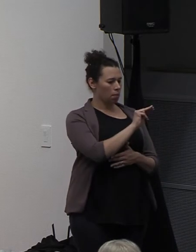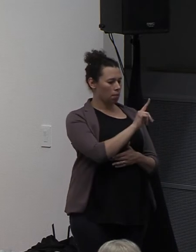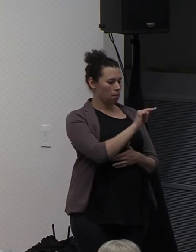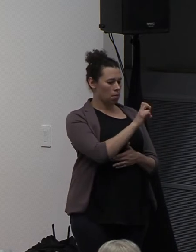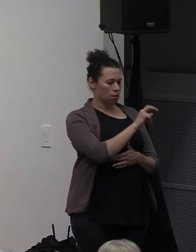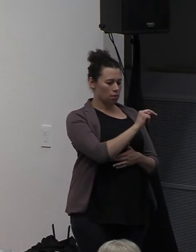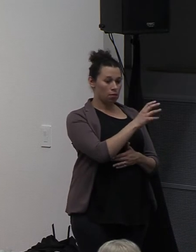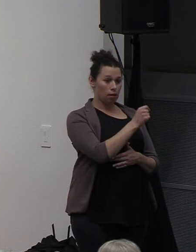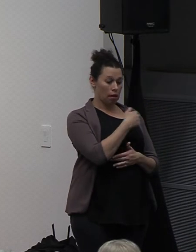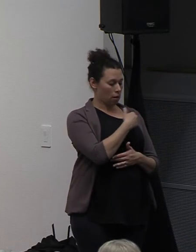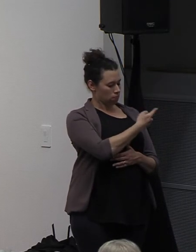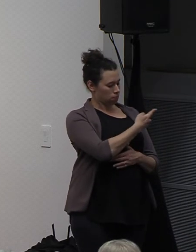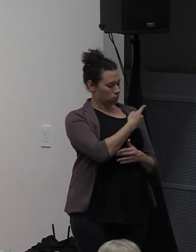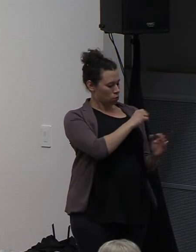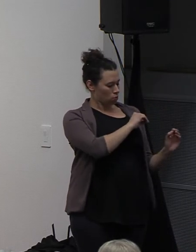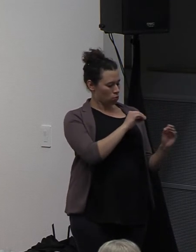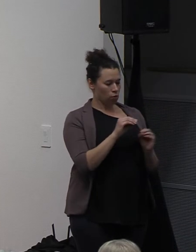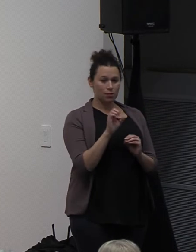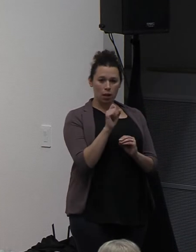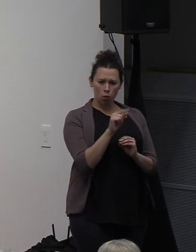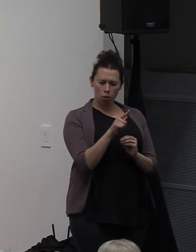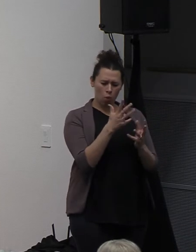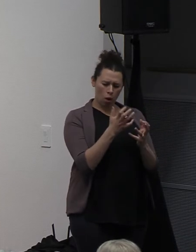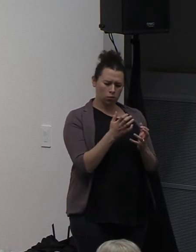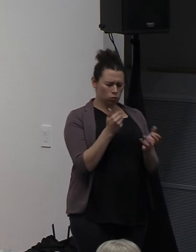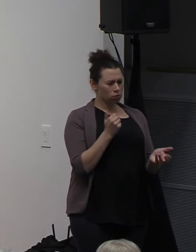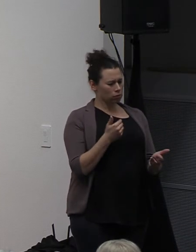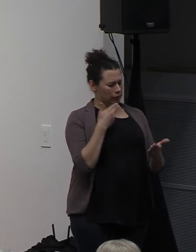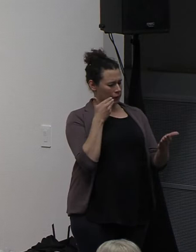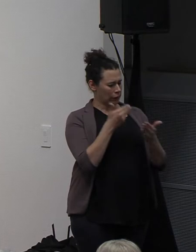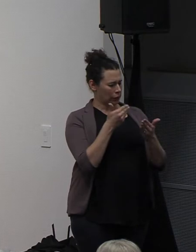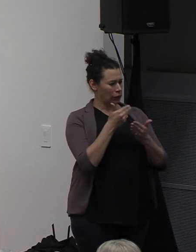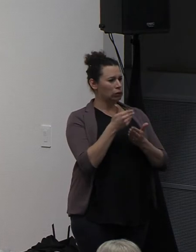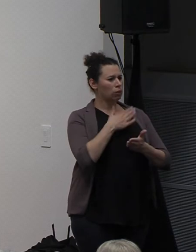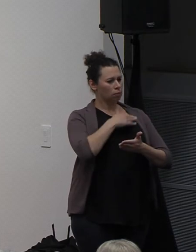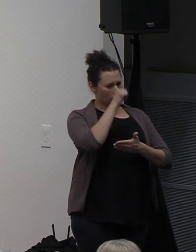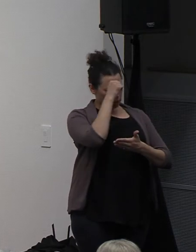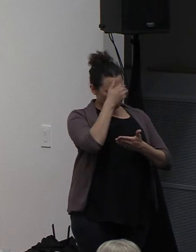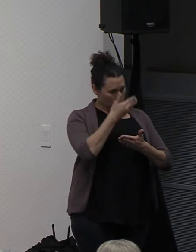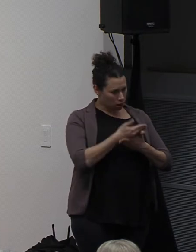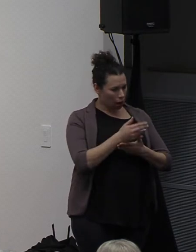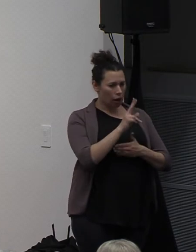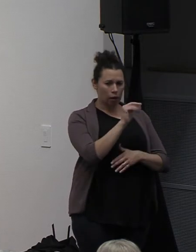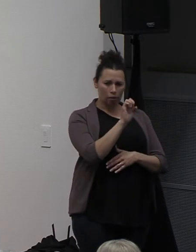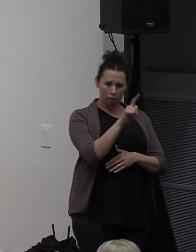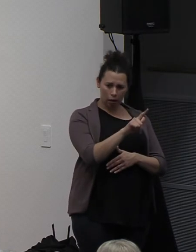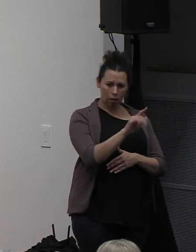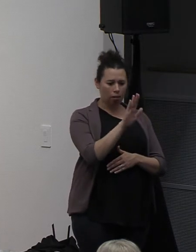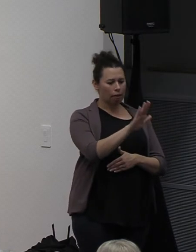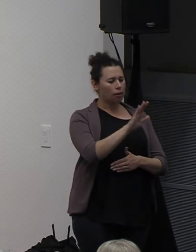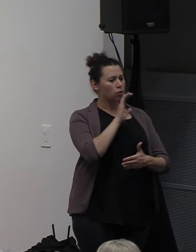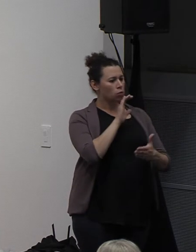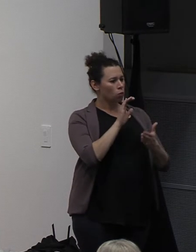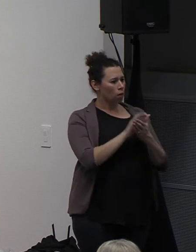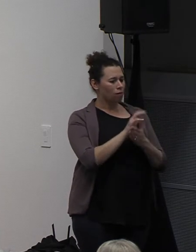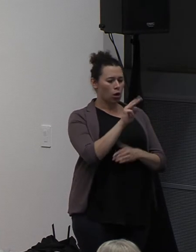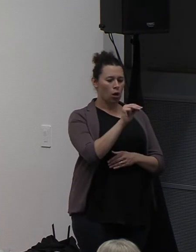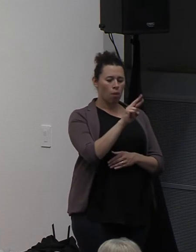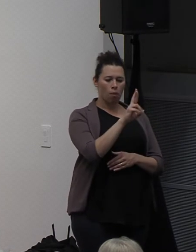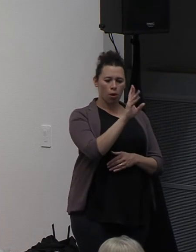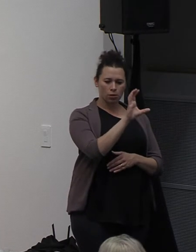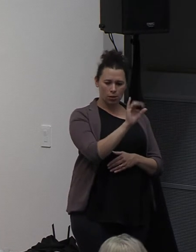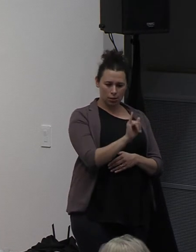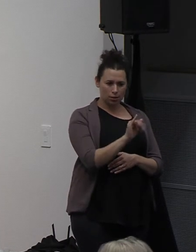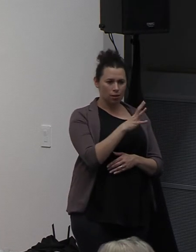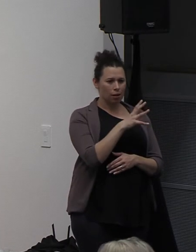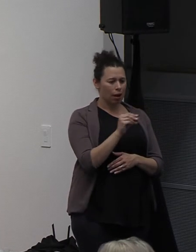St. Louis to be with our son Neil, his wife Marcy, and granddaughters Jenna and Julia that